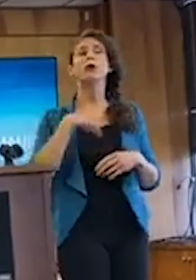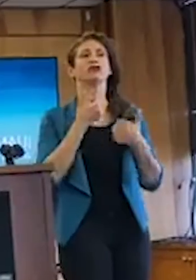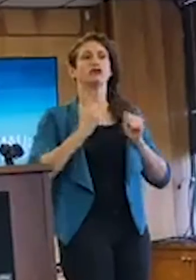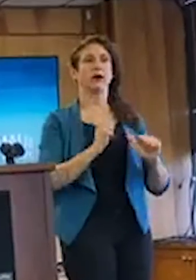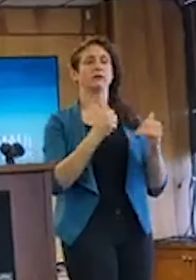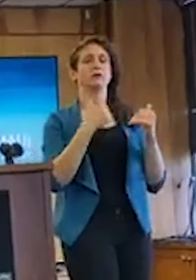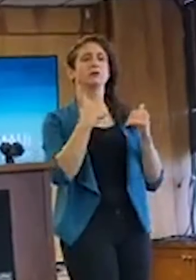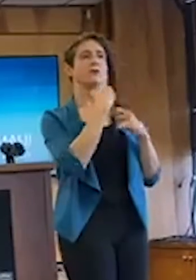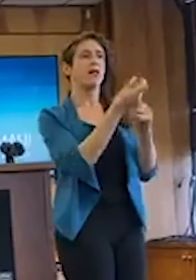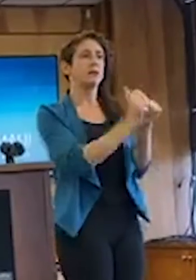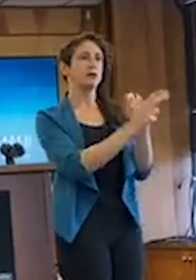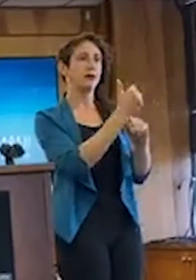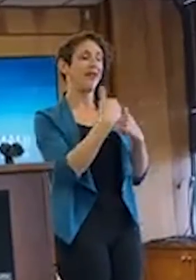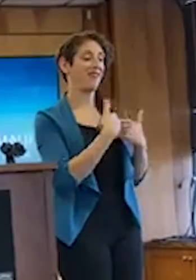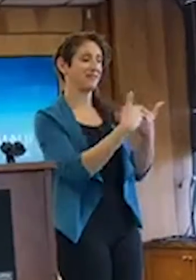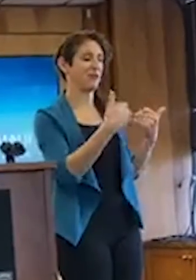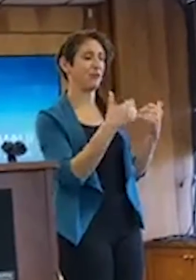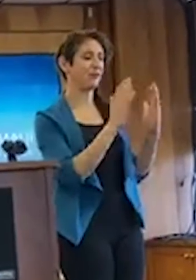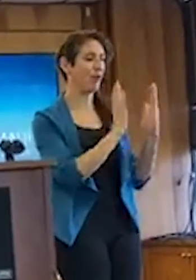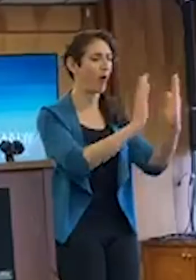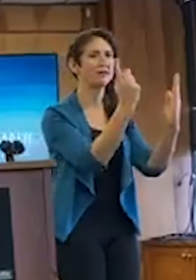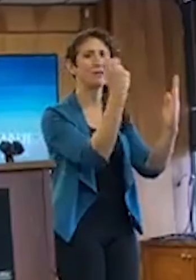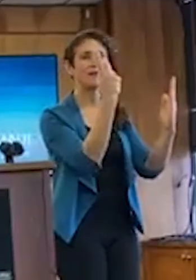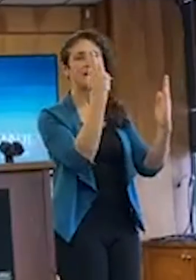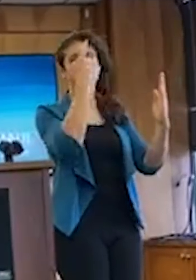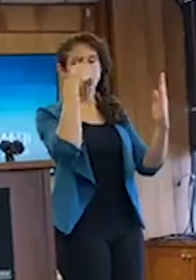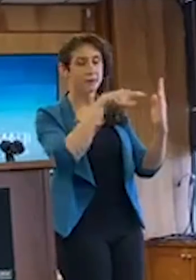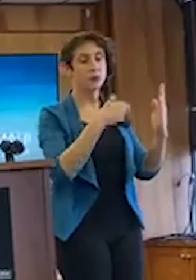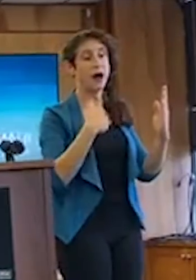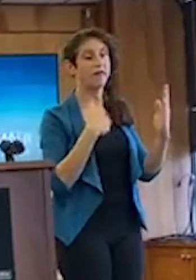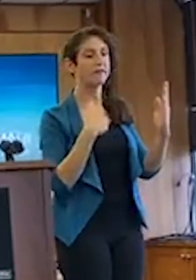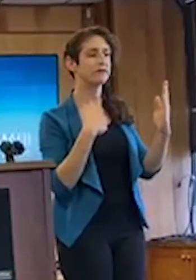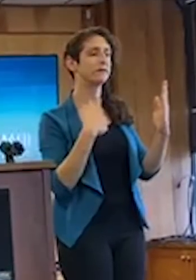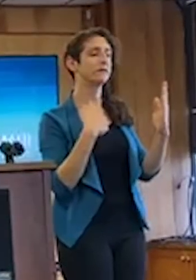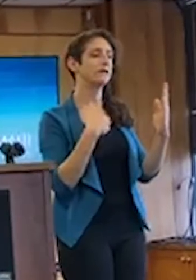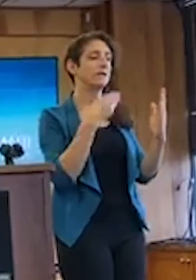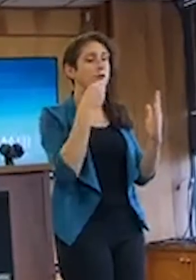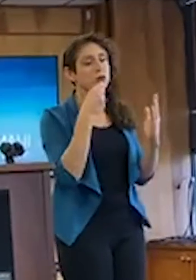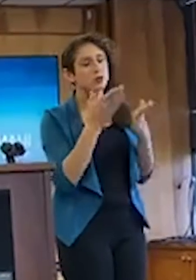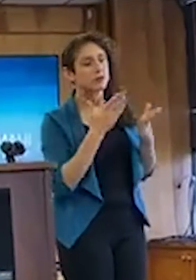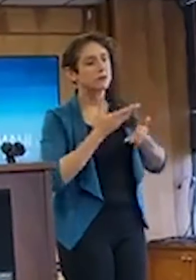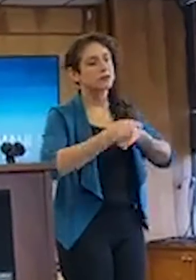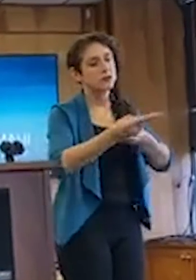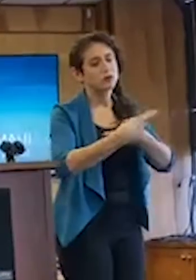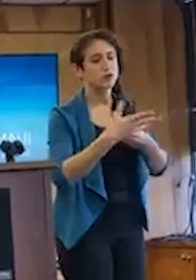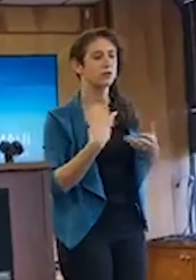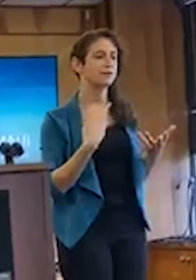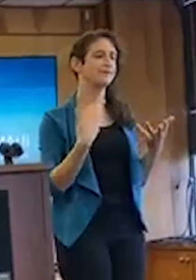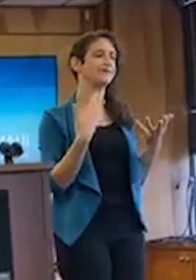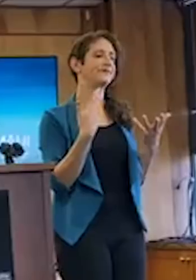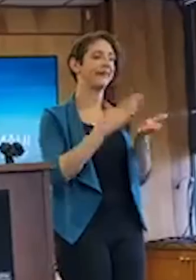be quarantined in place for basic services will still be provided, like room and for meals and